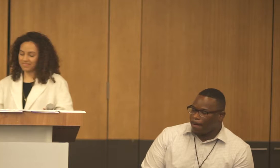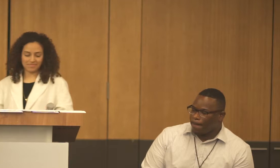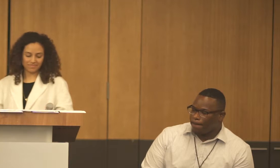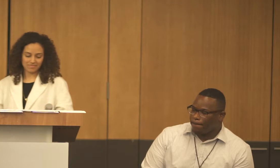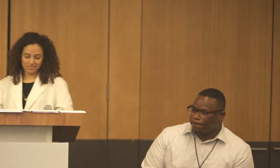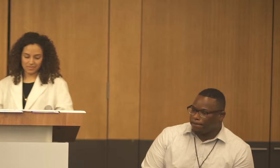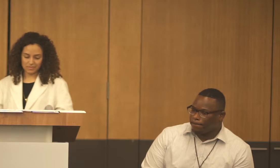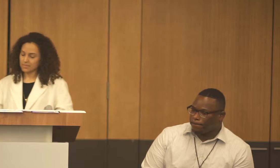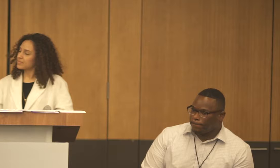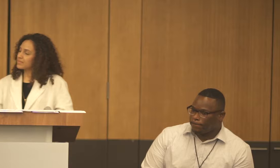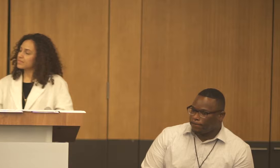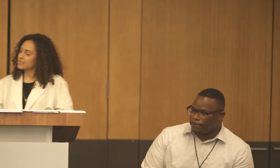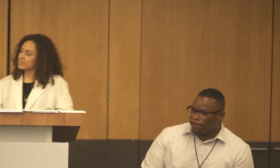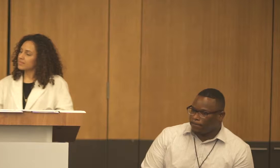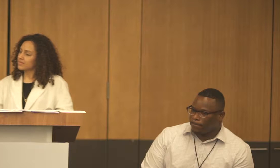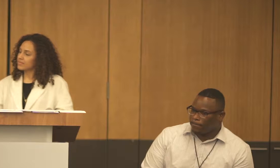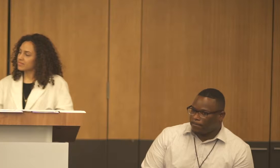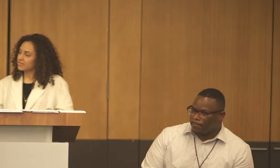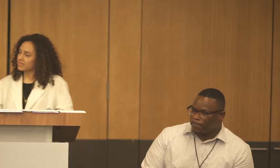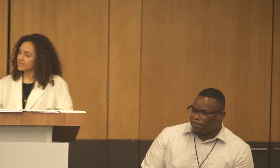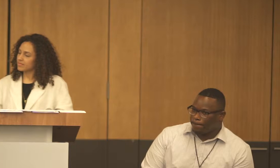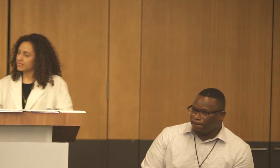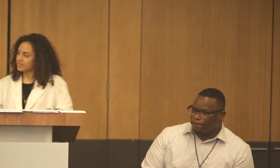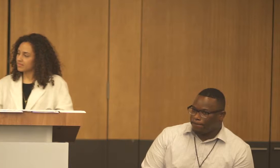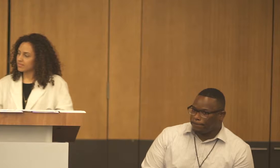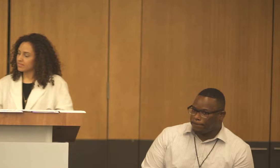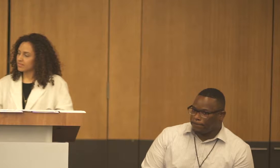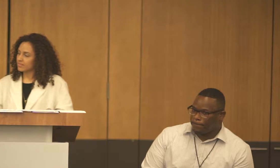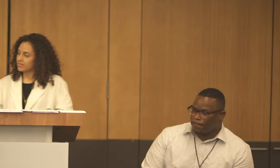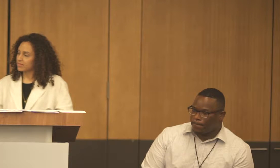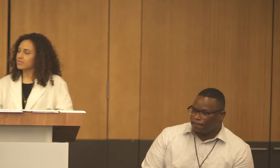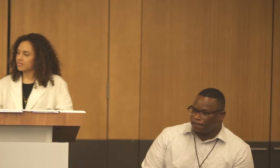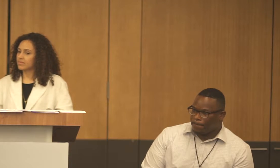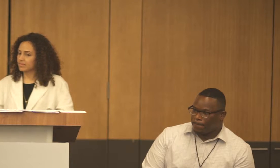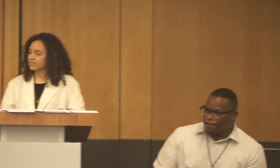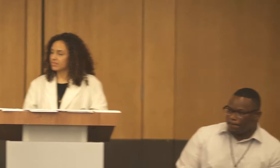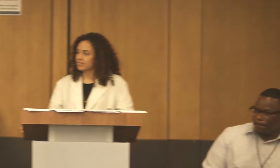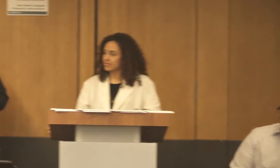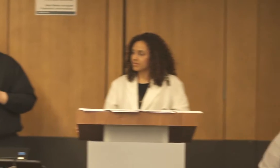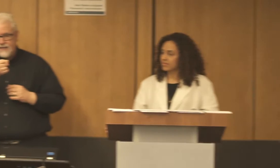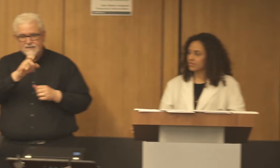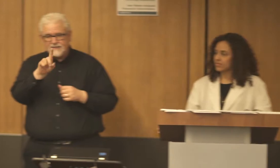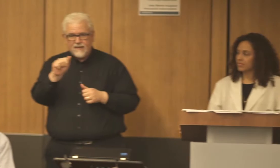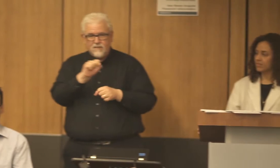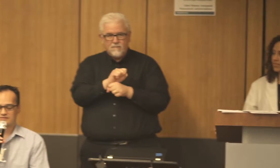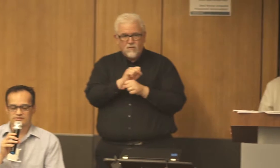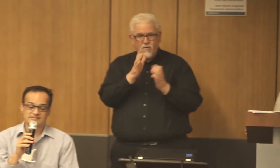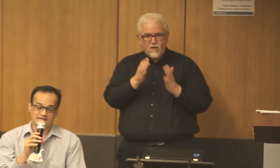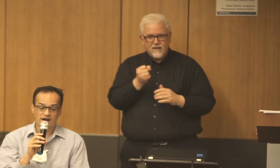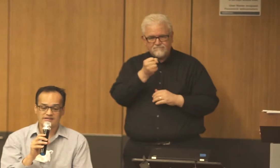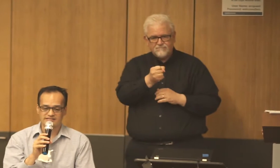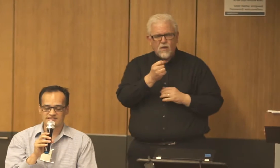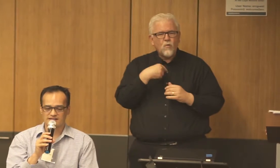Well, I think what's interesting is so when someone's placed, usually we do,